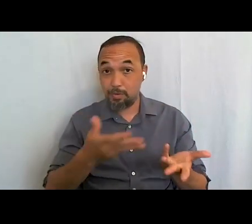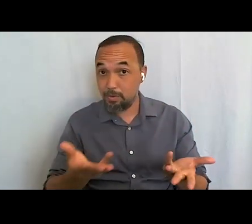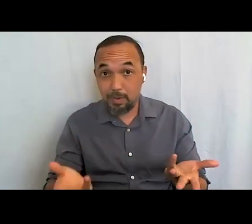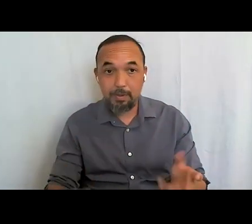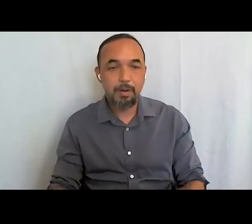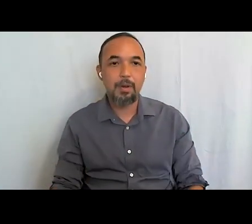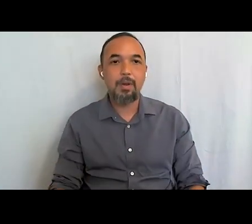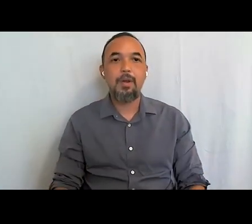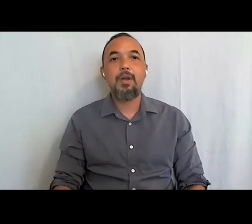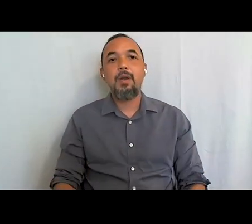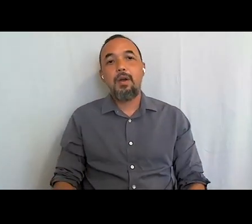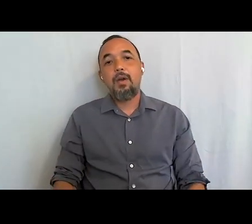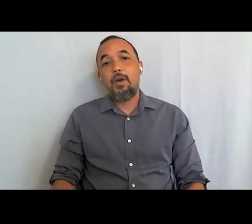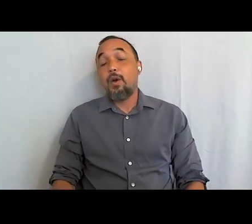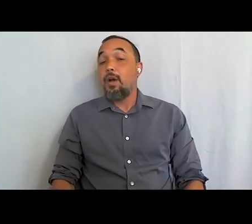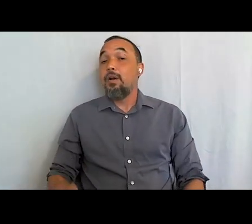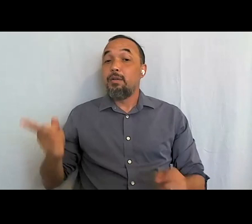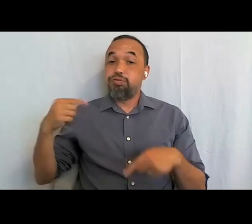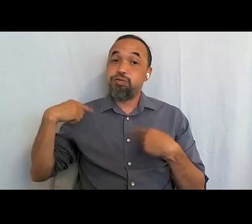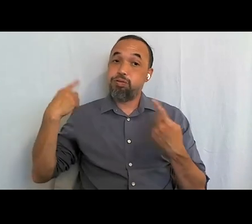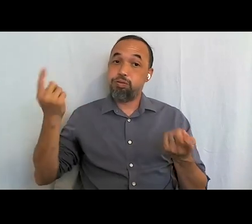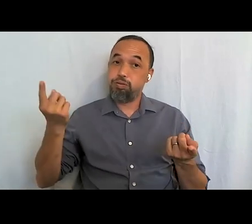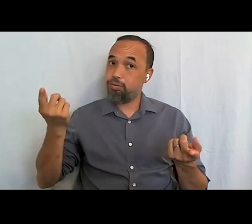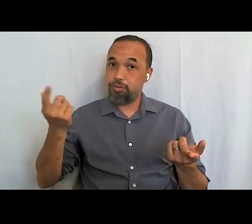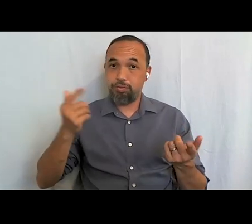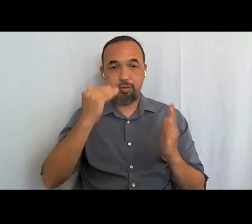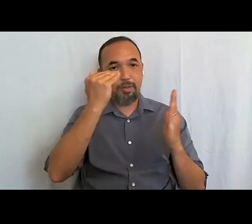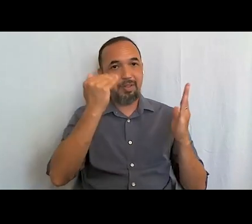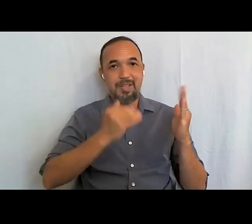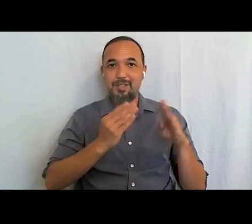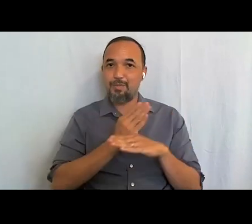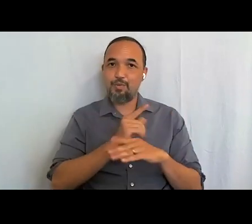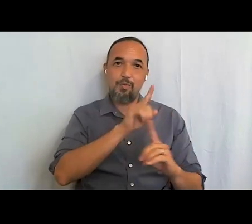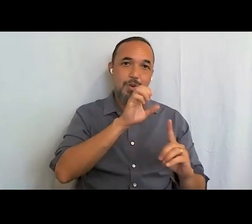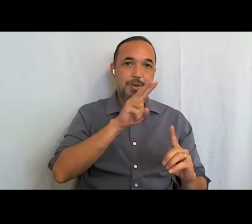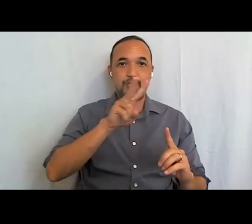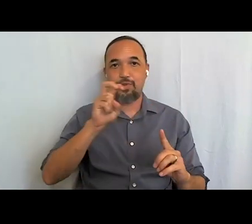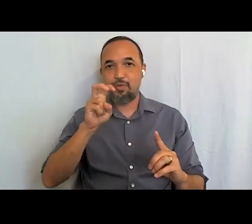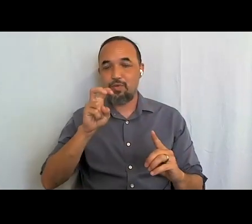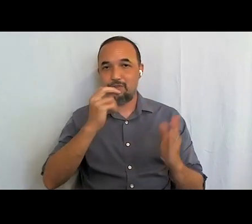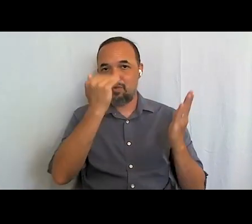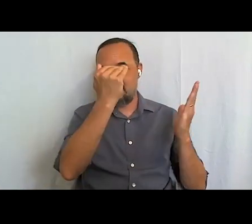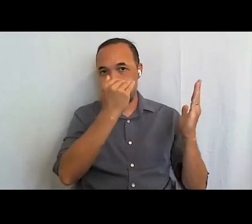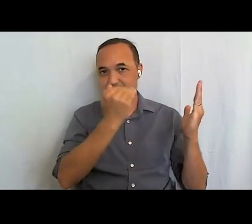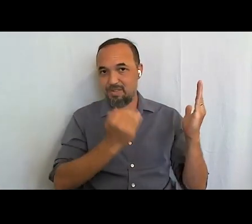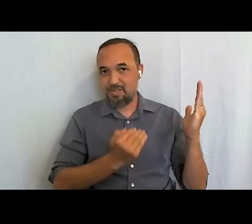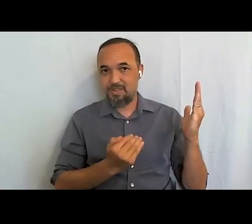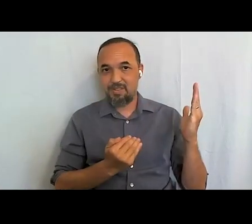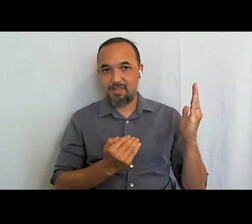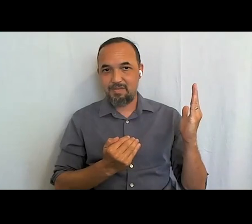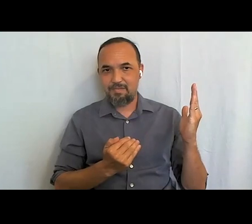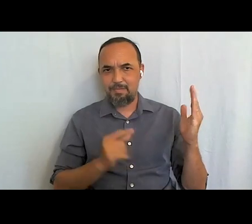the list, which is, you know, between 100 and 200 items long, is like, all right, the